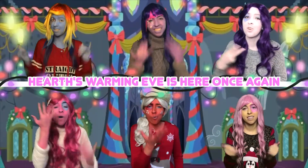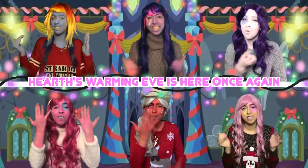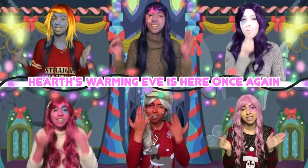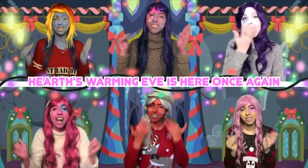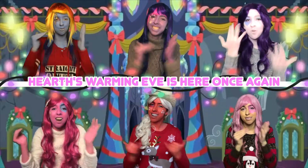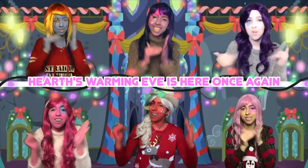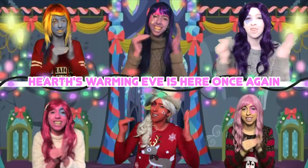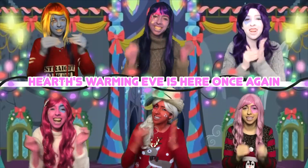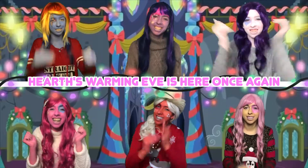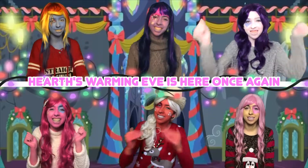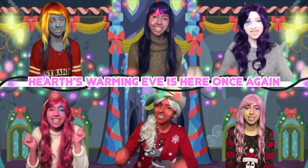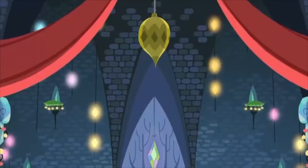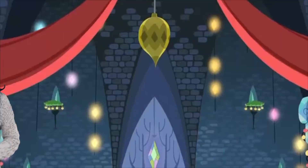Eve is here once again.